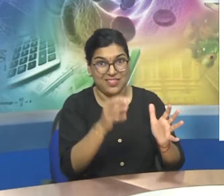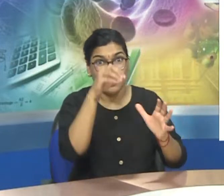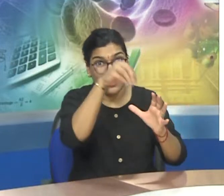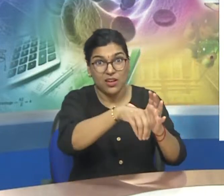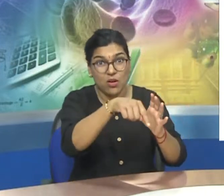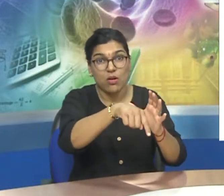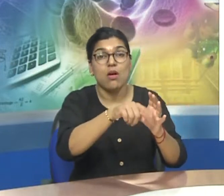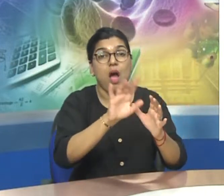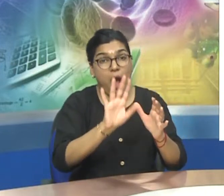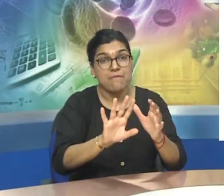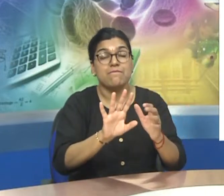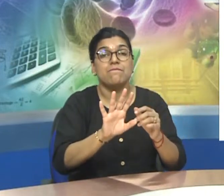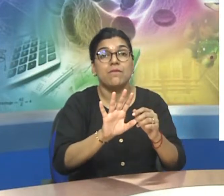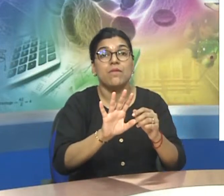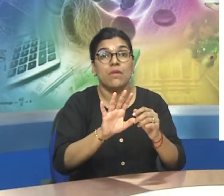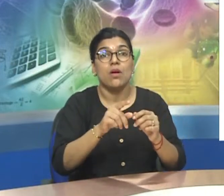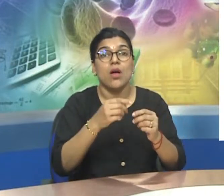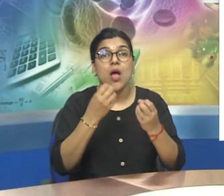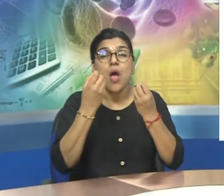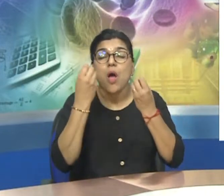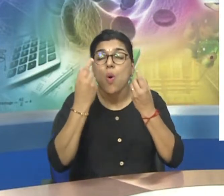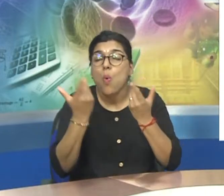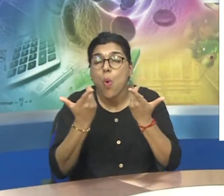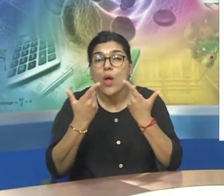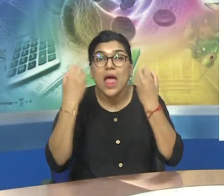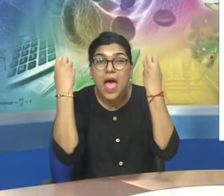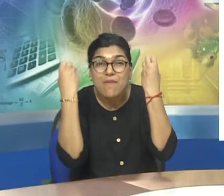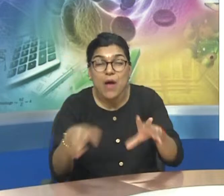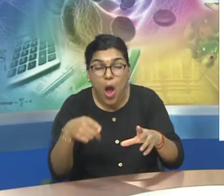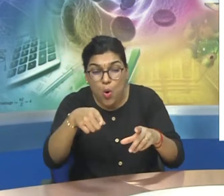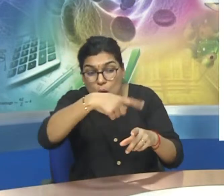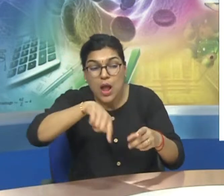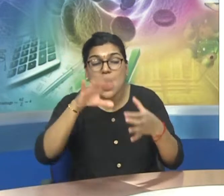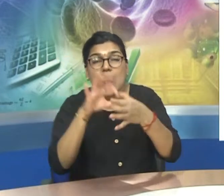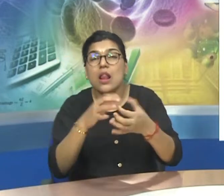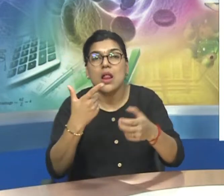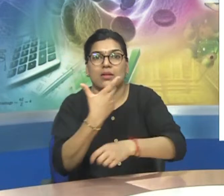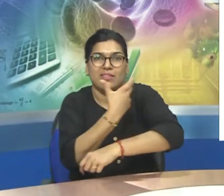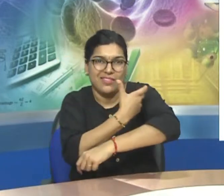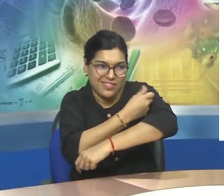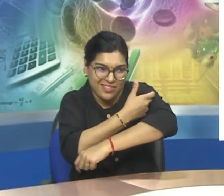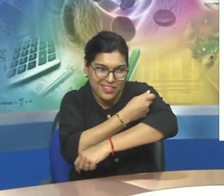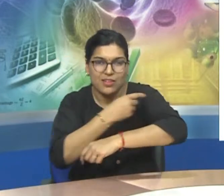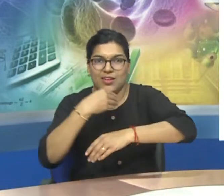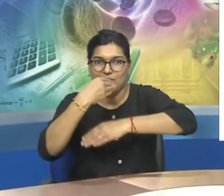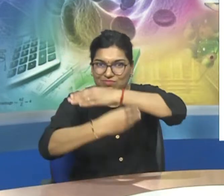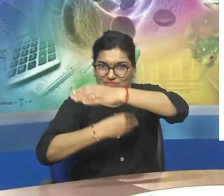So all these anatomical wastes, they are